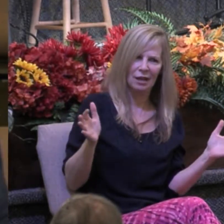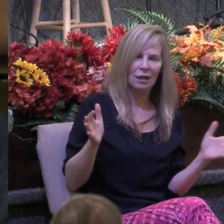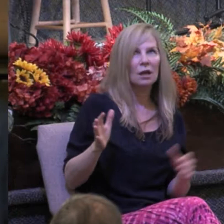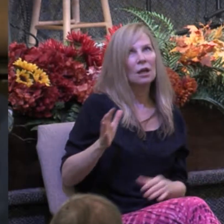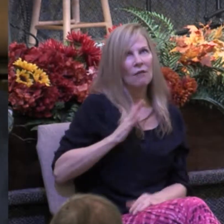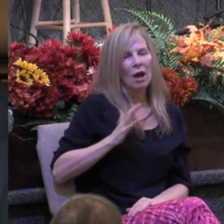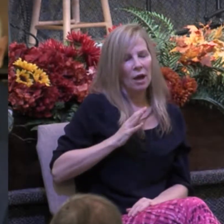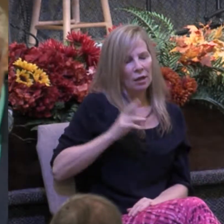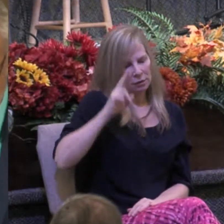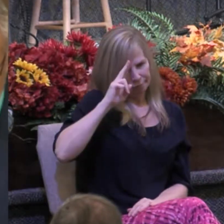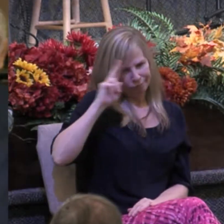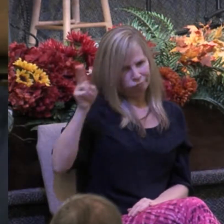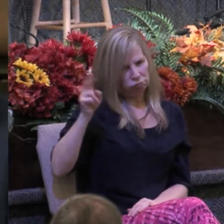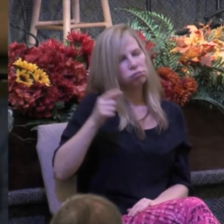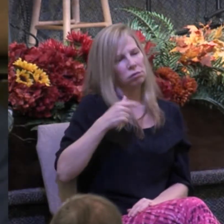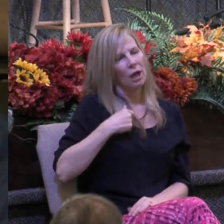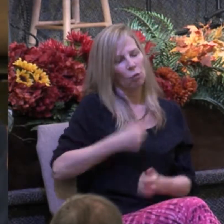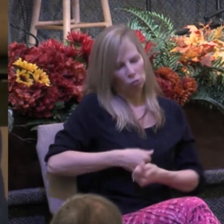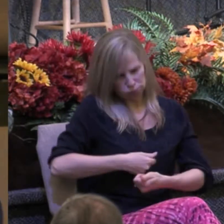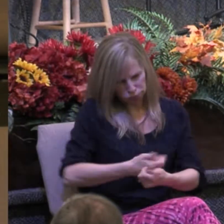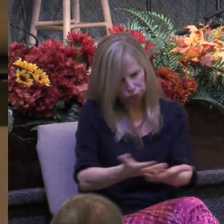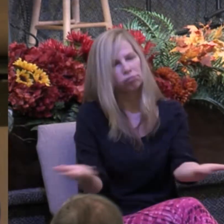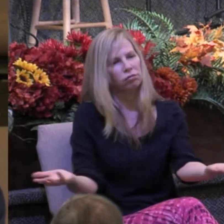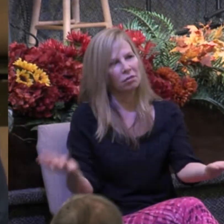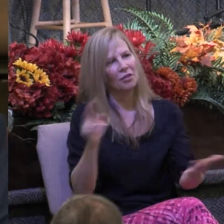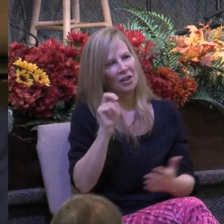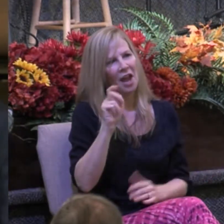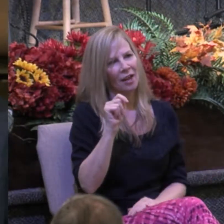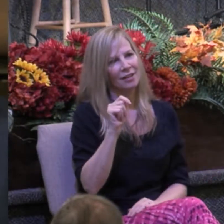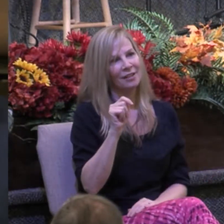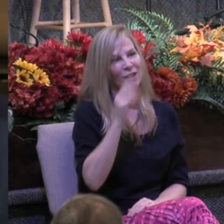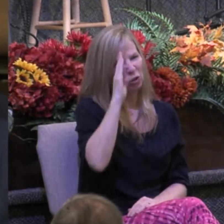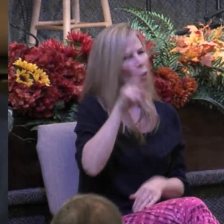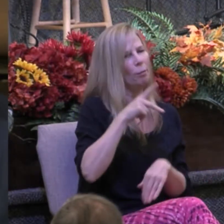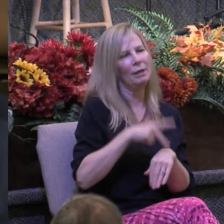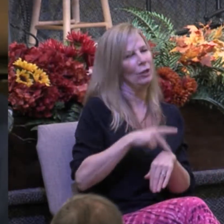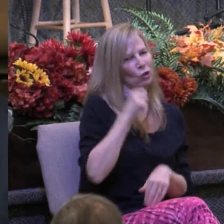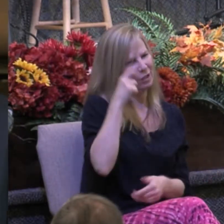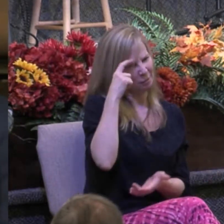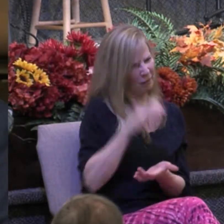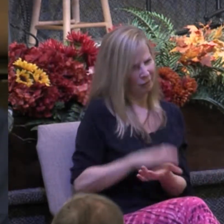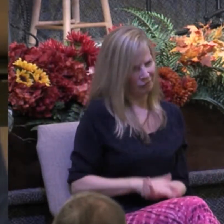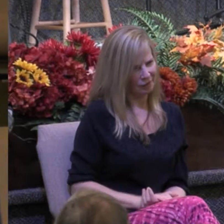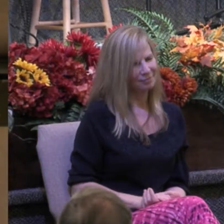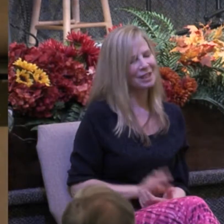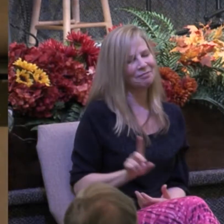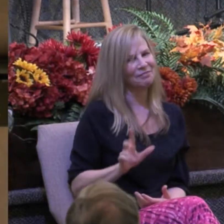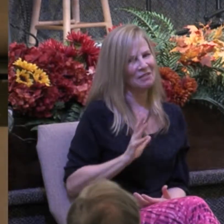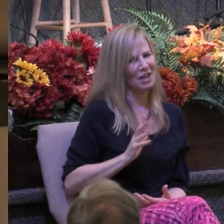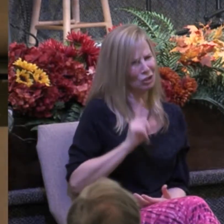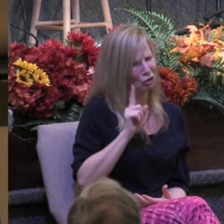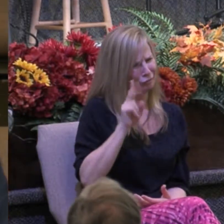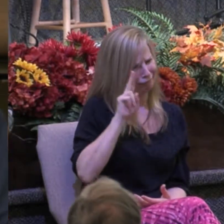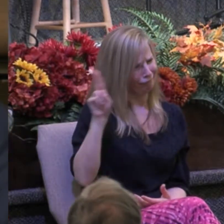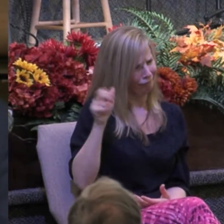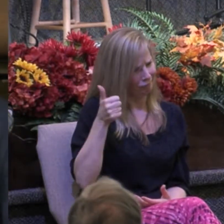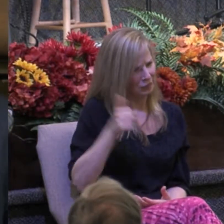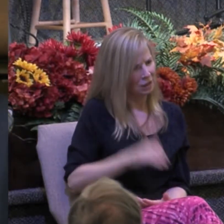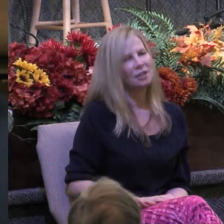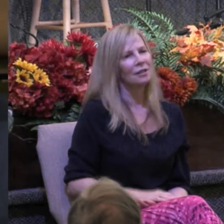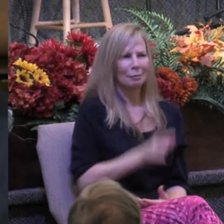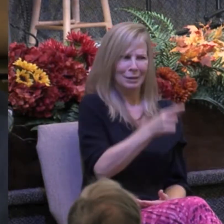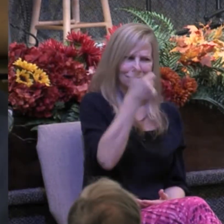as you say and let down the nets. Now, you know he doesn't believe that this is going to do any good. He's